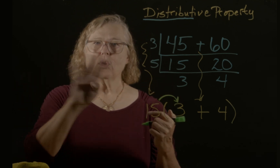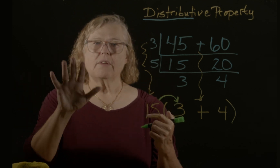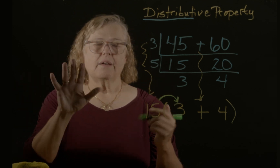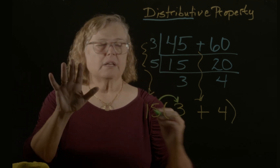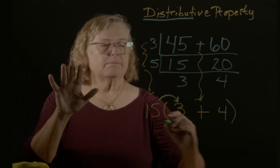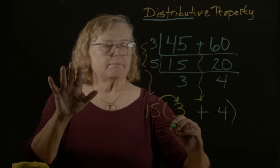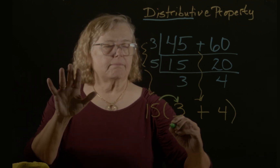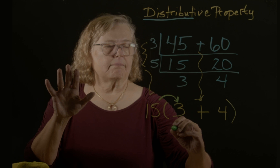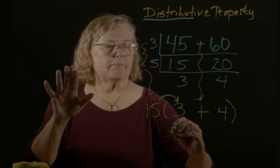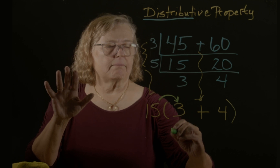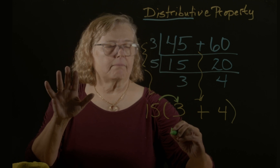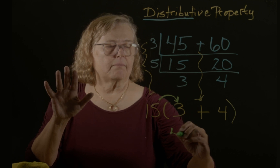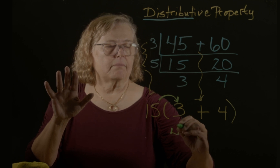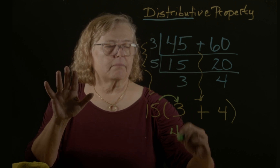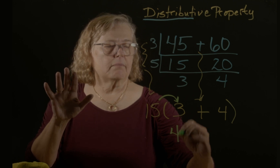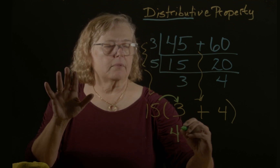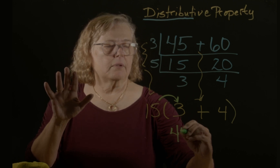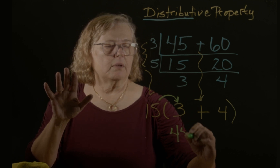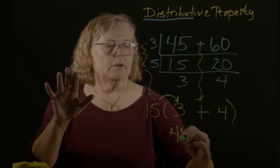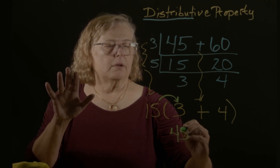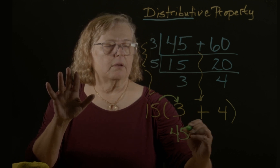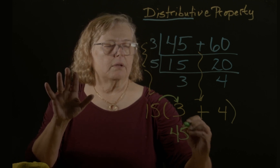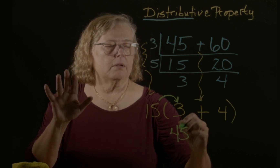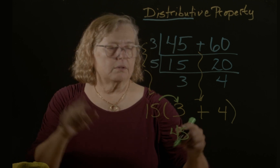45. Good job. 15, 30, 45.